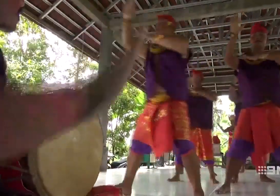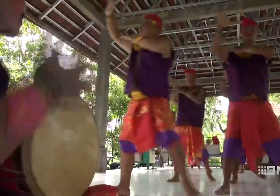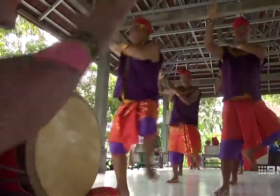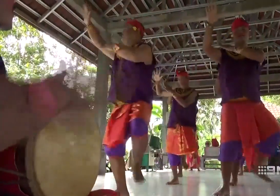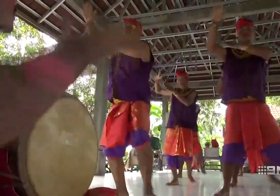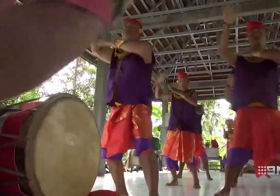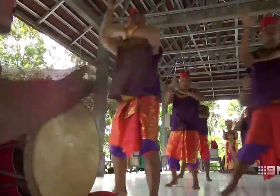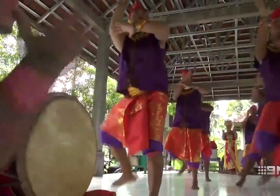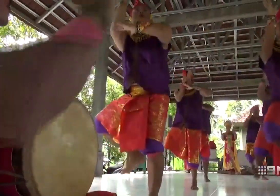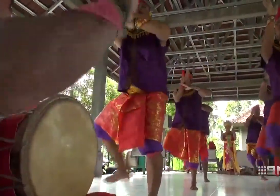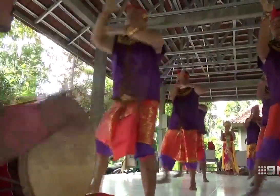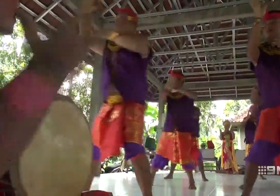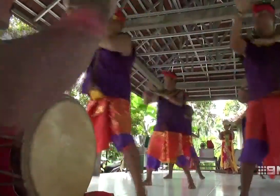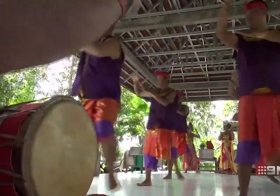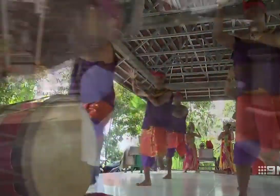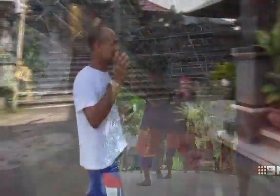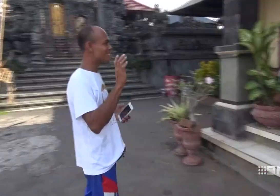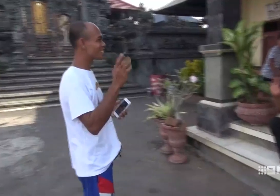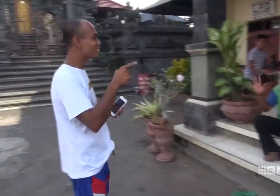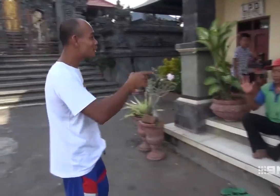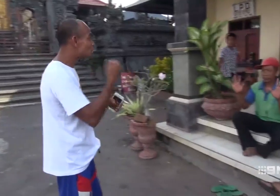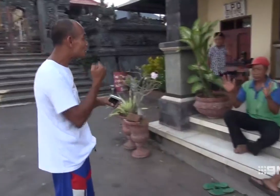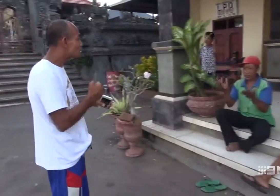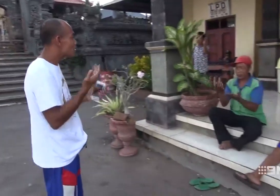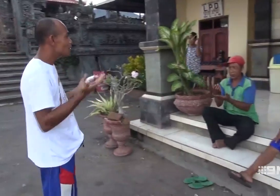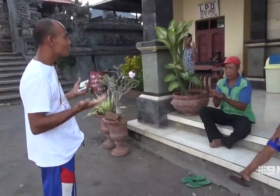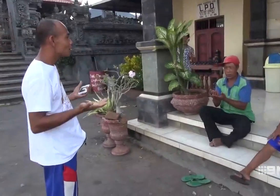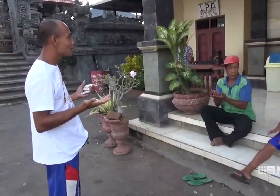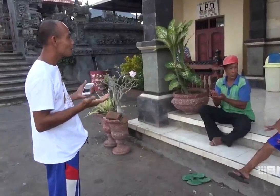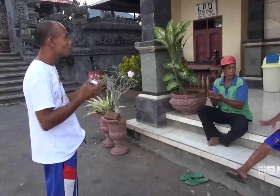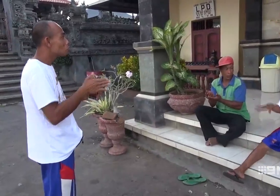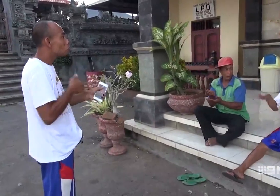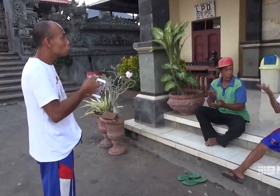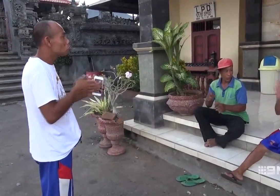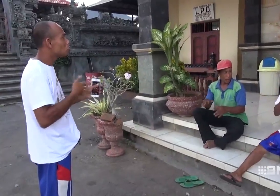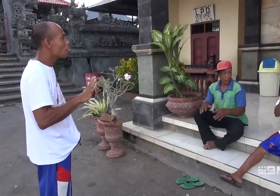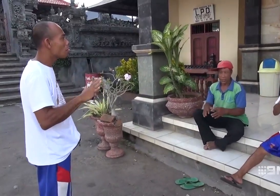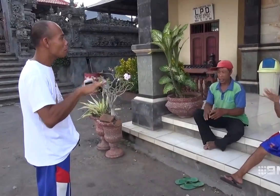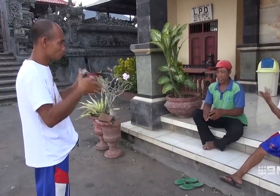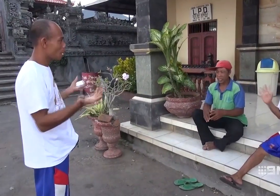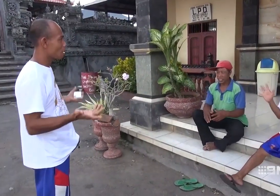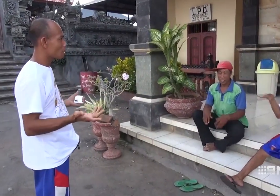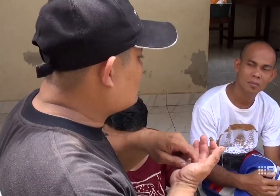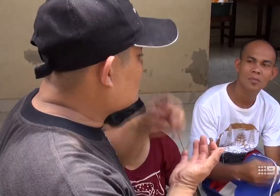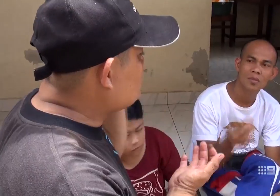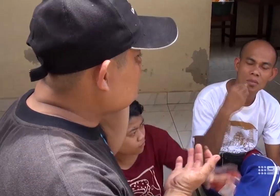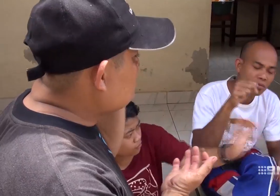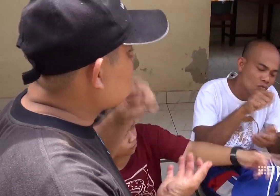other. In Bengkala village in Bali's north, being deaf isn't unusual, nor is